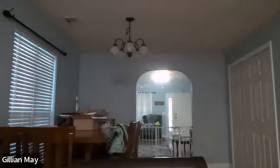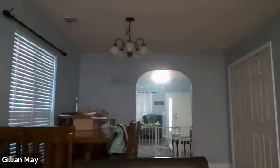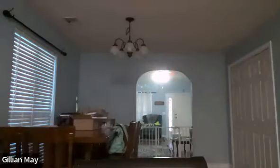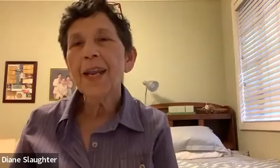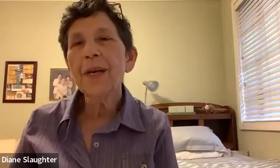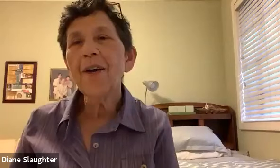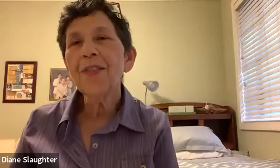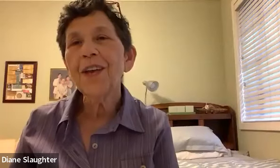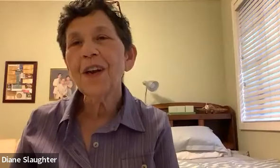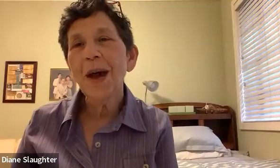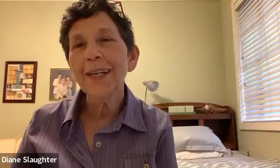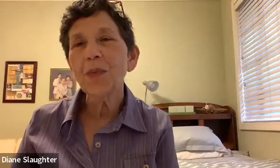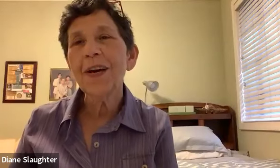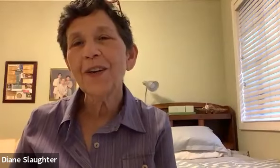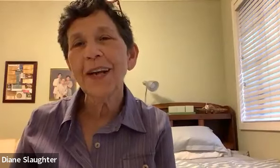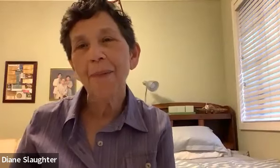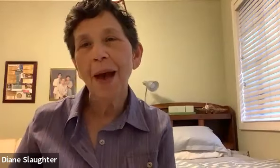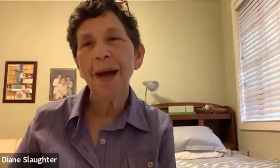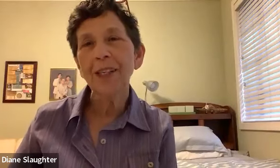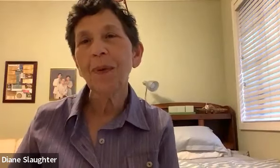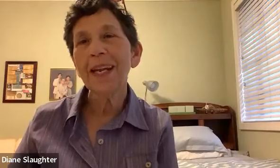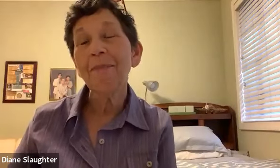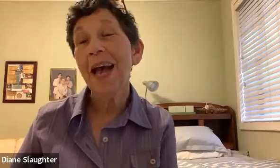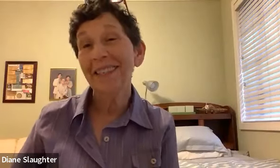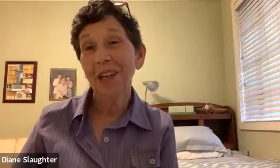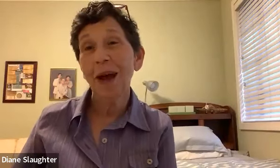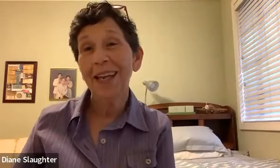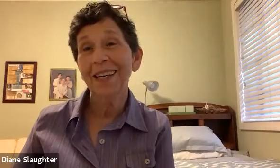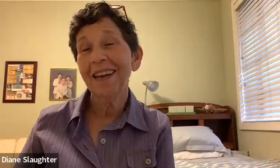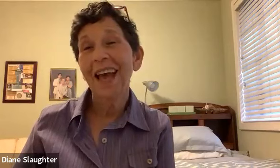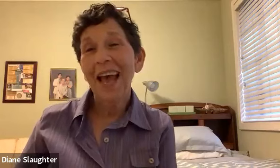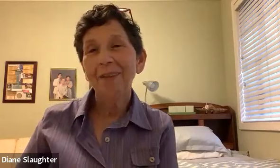So, Katie, we know that you know how to spell your name. How about spelling mine so I can...